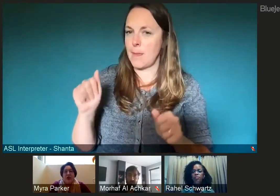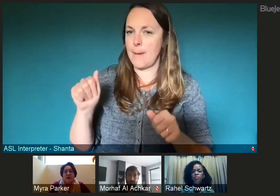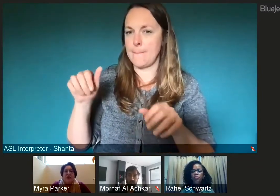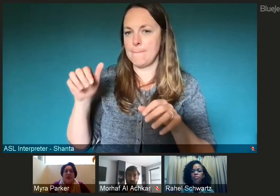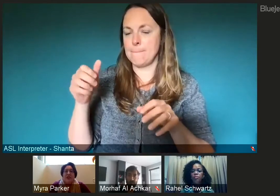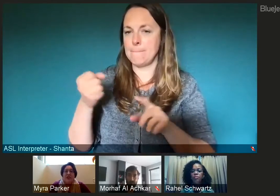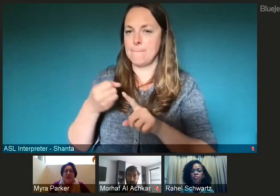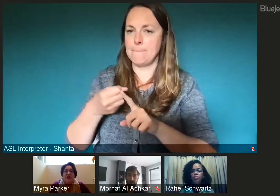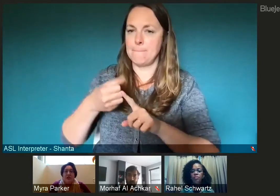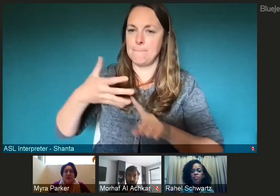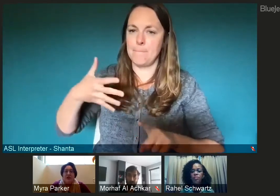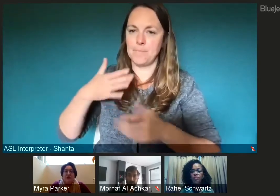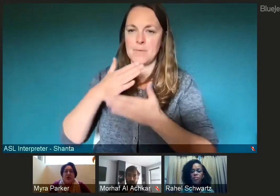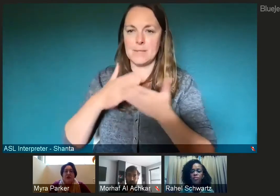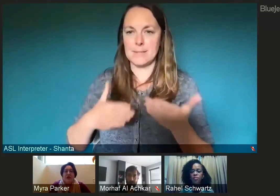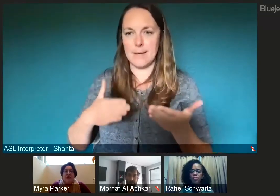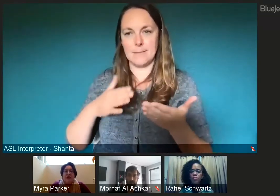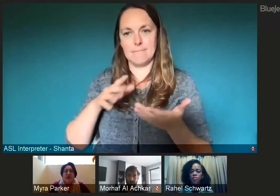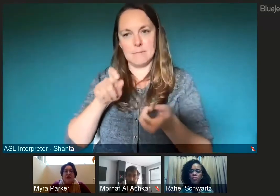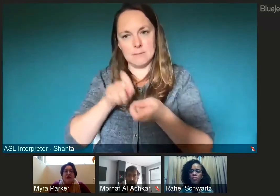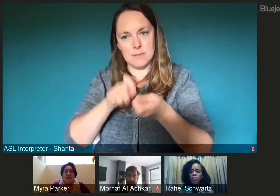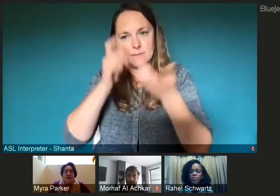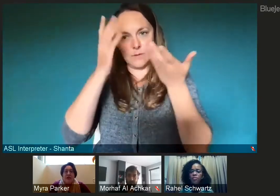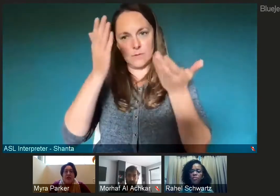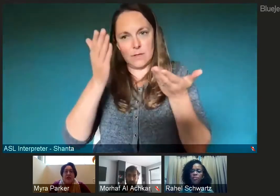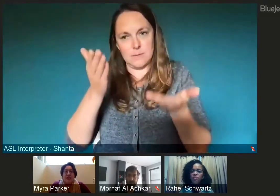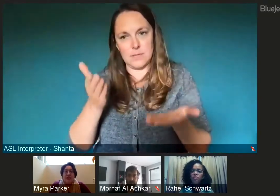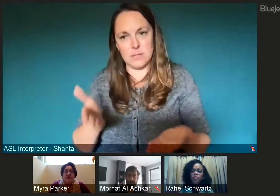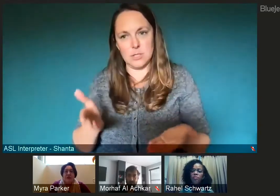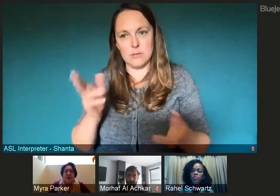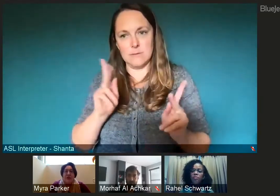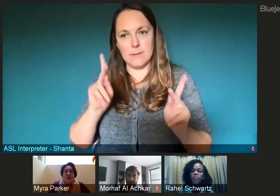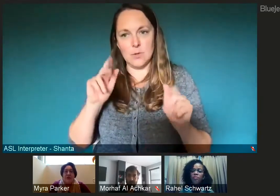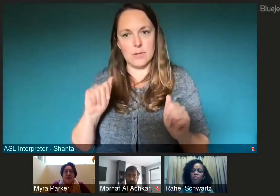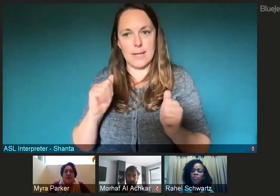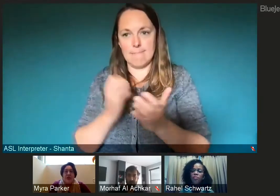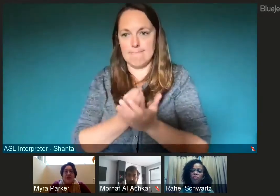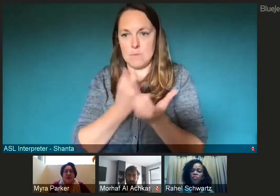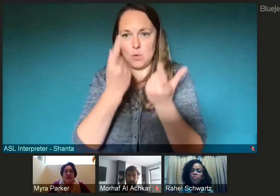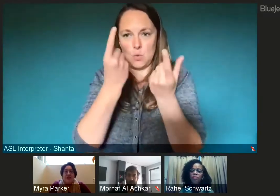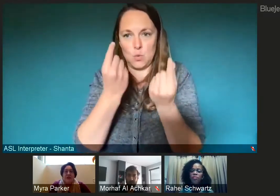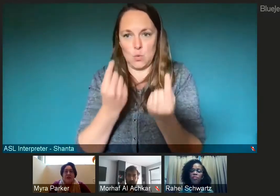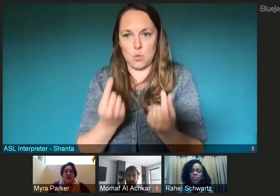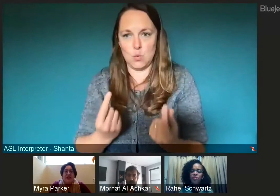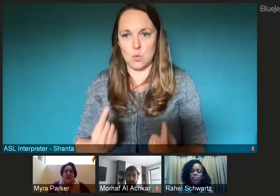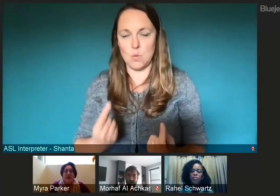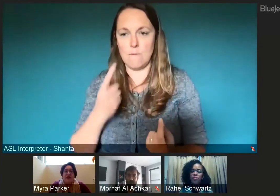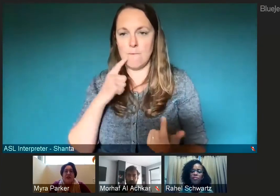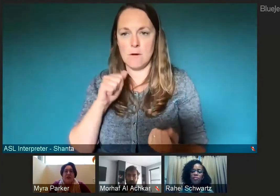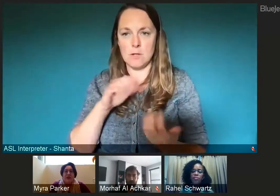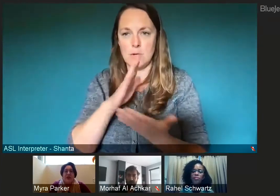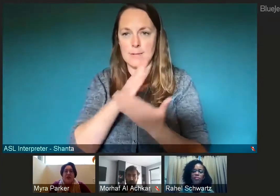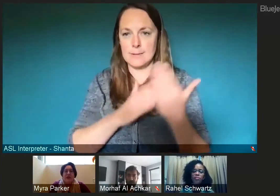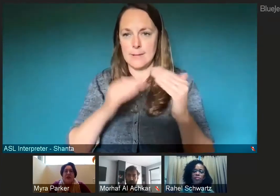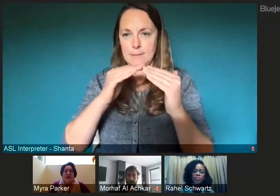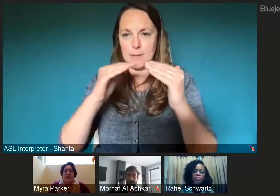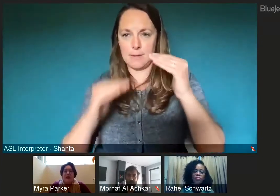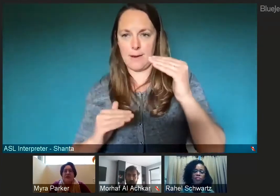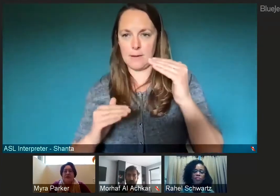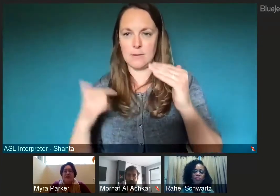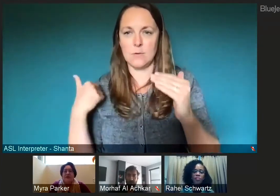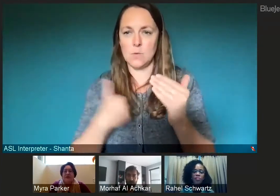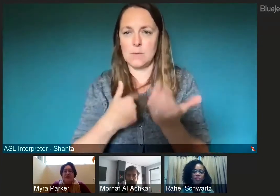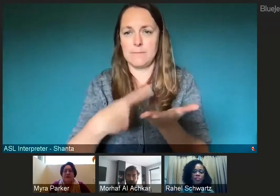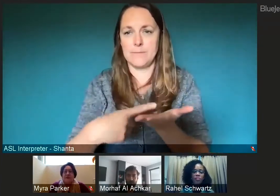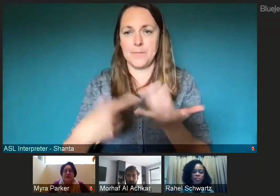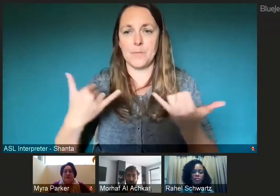tangible recommendations that you would recommend folks take to be able to address some of these inequities that we've been talking about today.